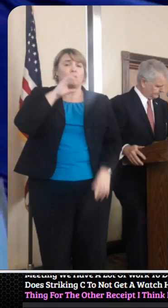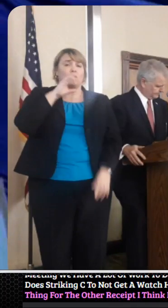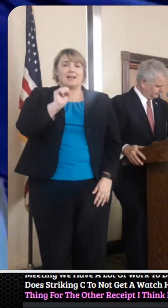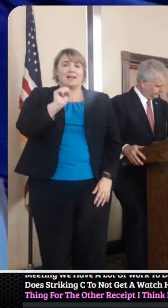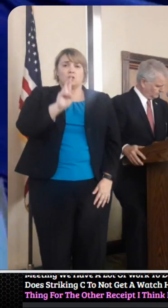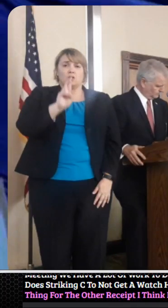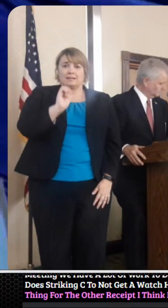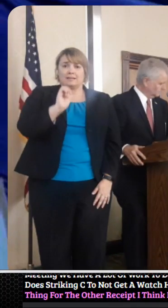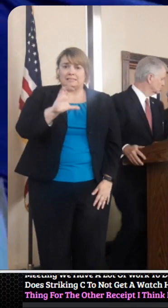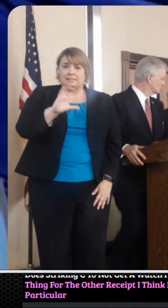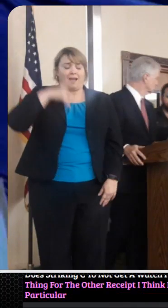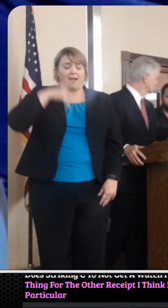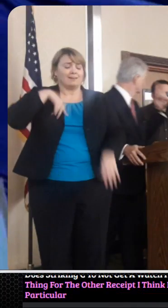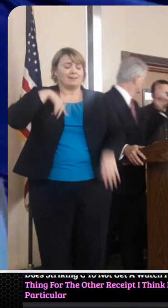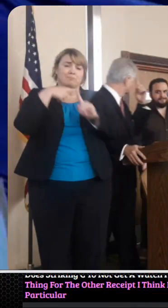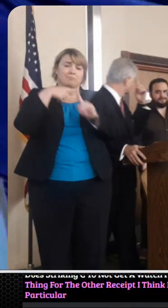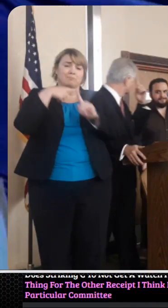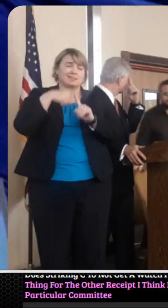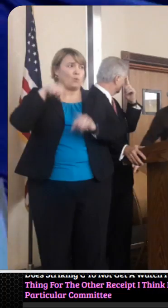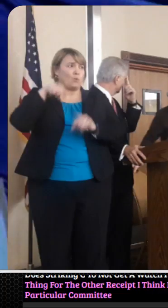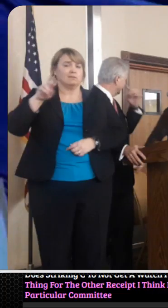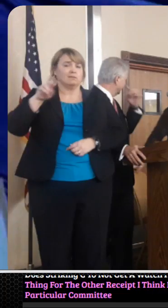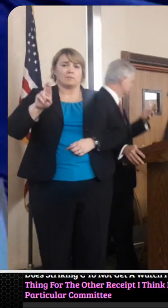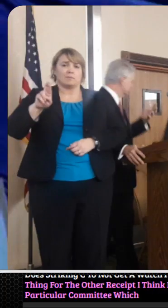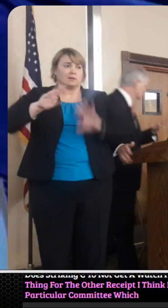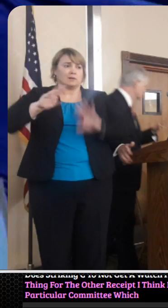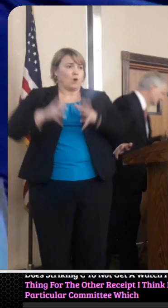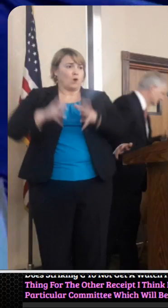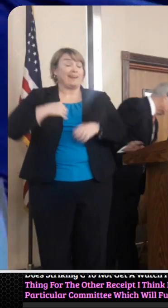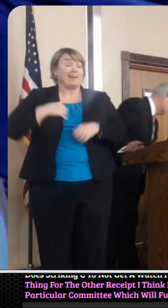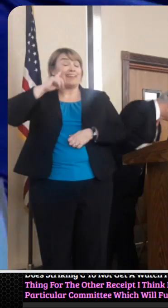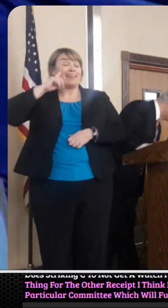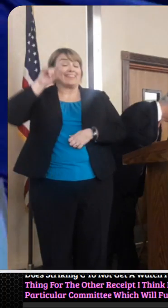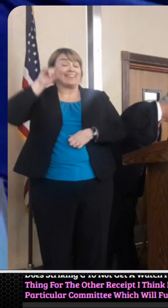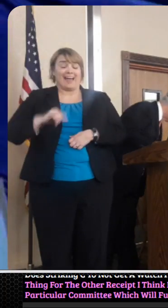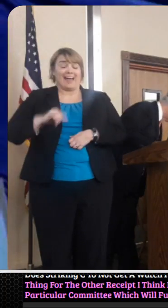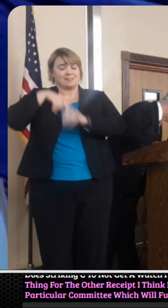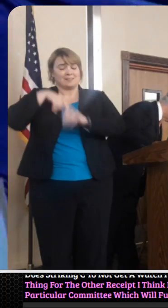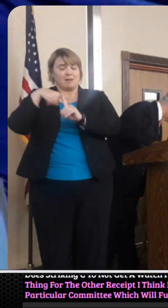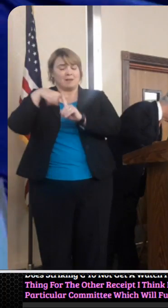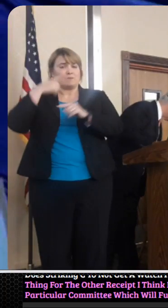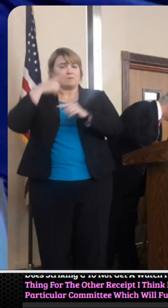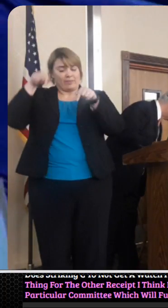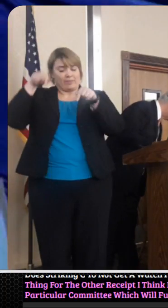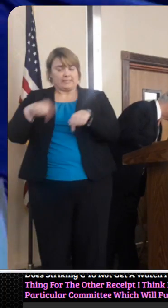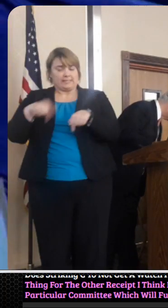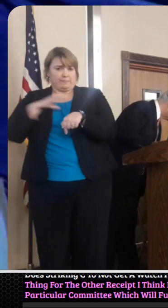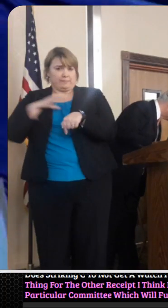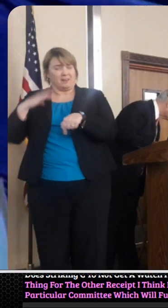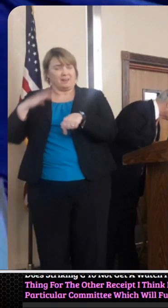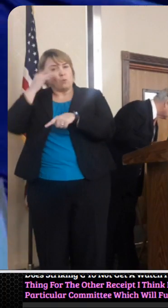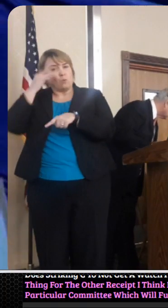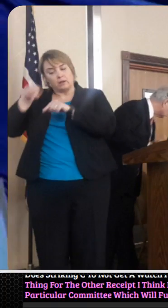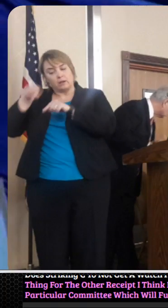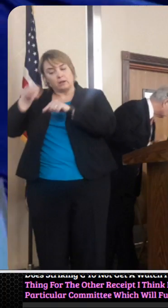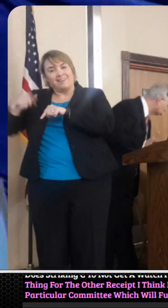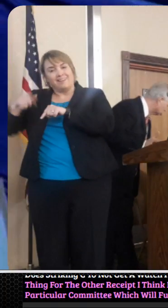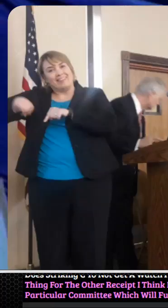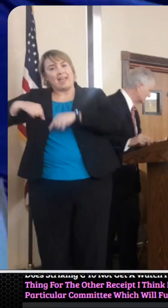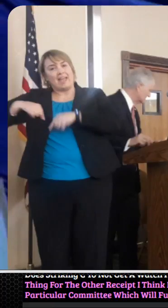this particular committee, which will function as the mouthpiece of the grassroots before the 86th